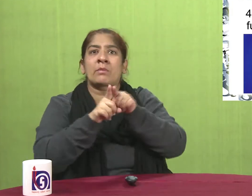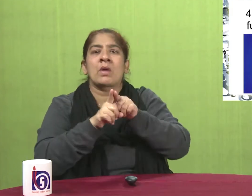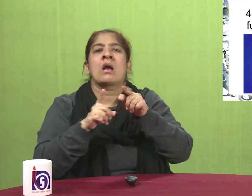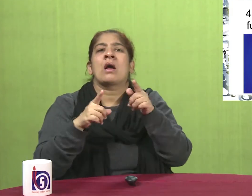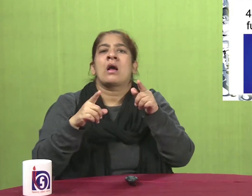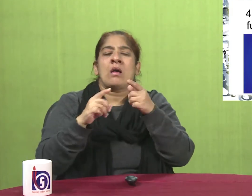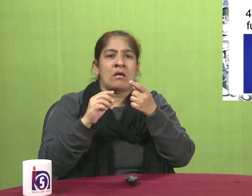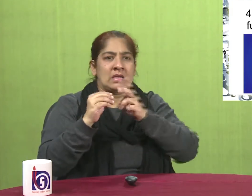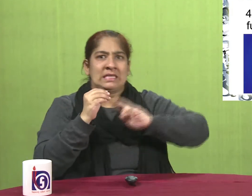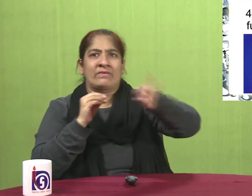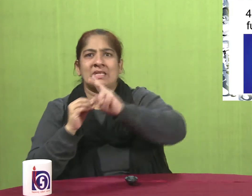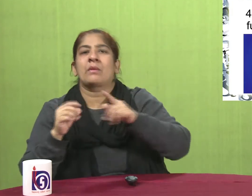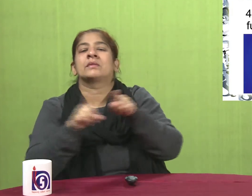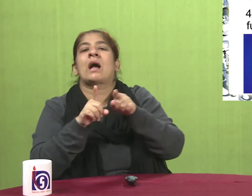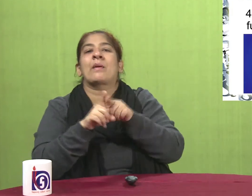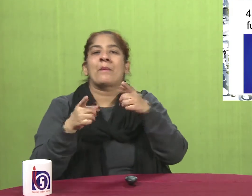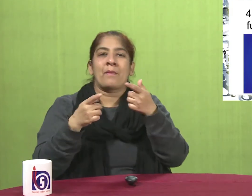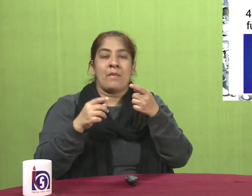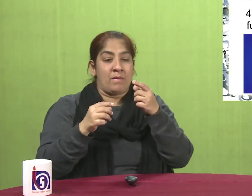The fourth is